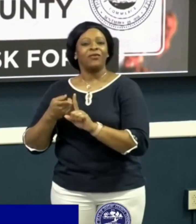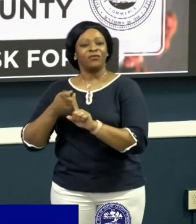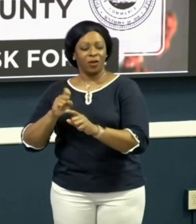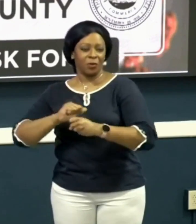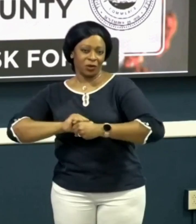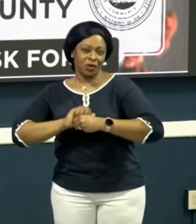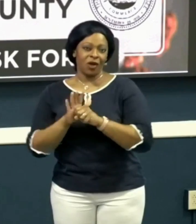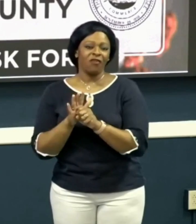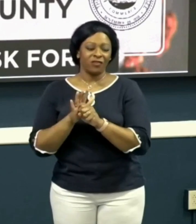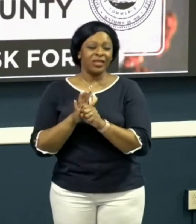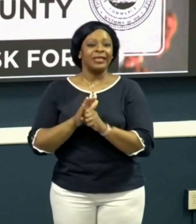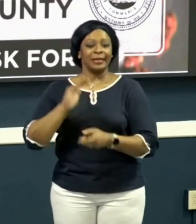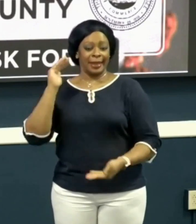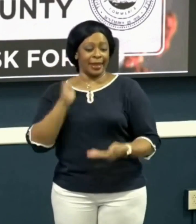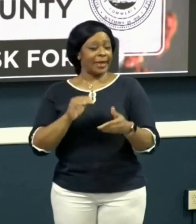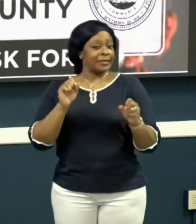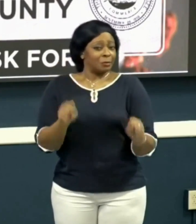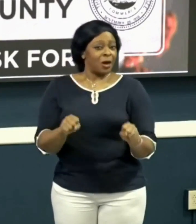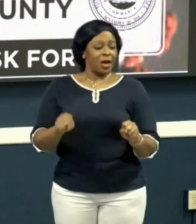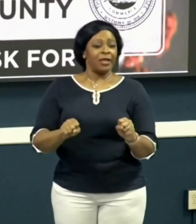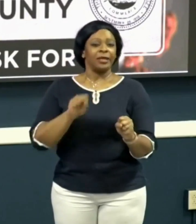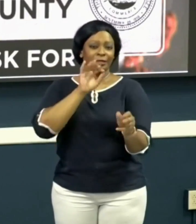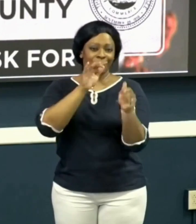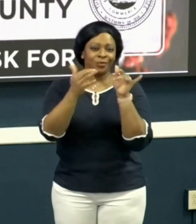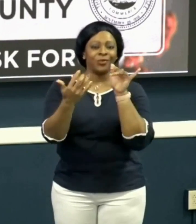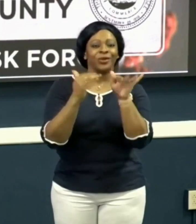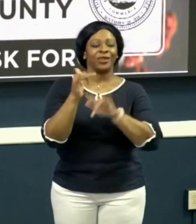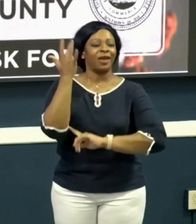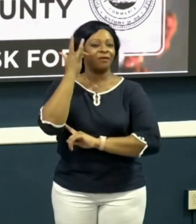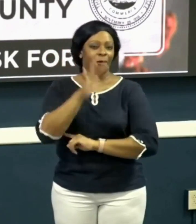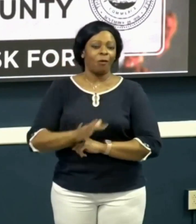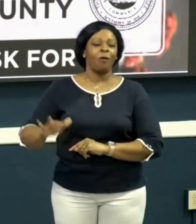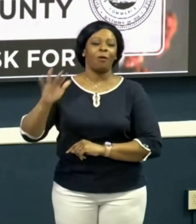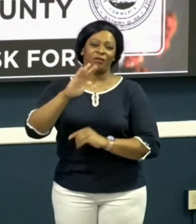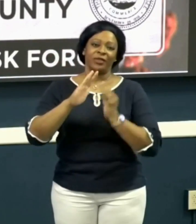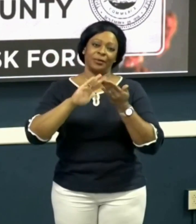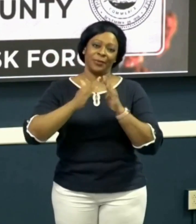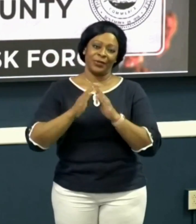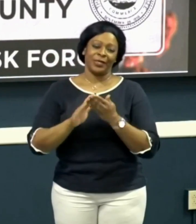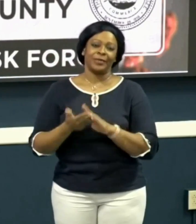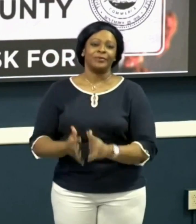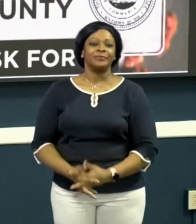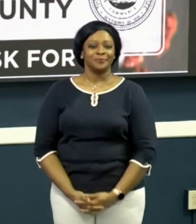and less likely to spread virus across the community.